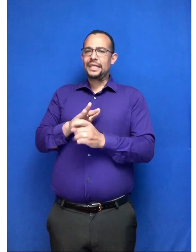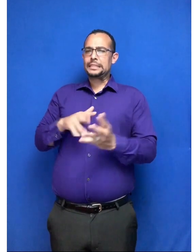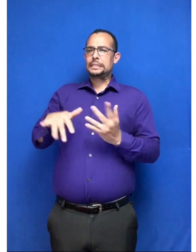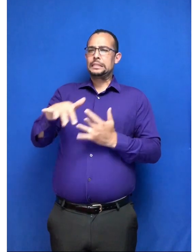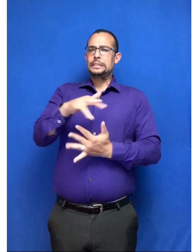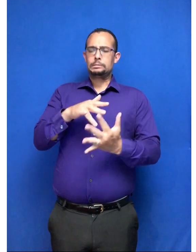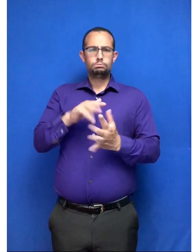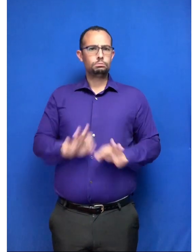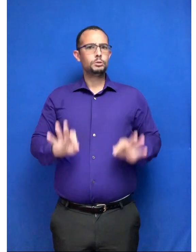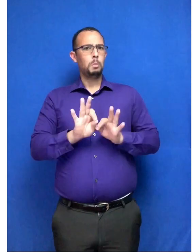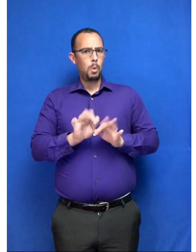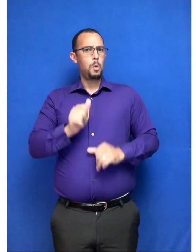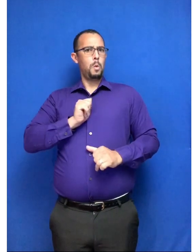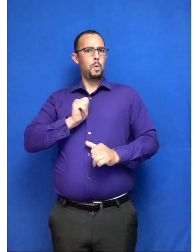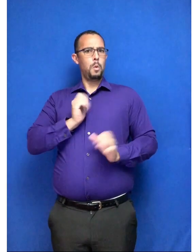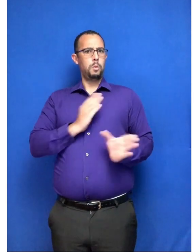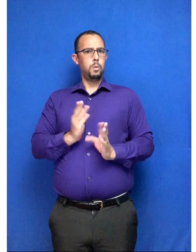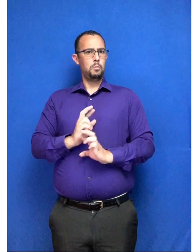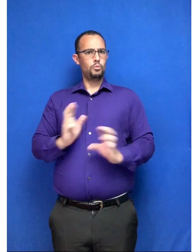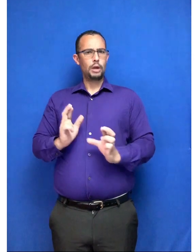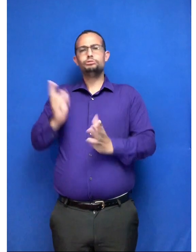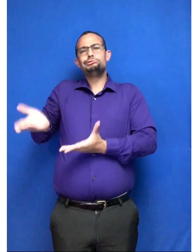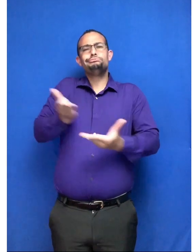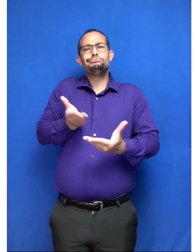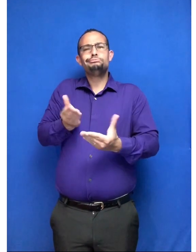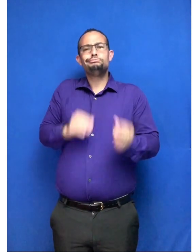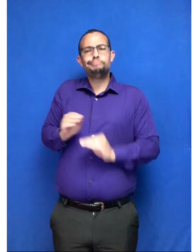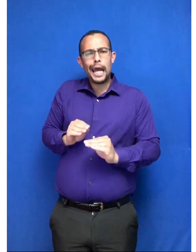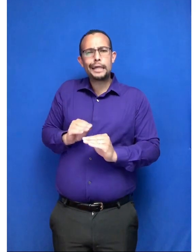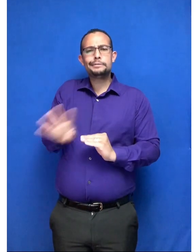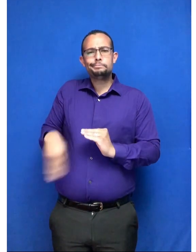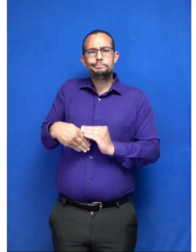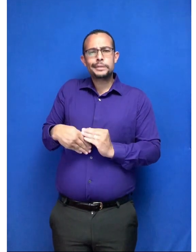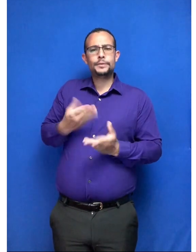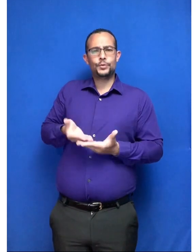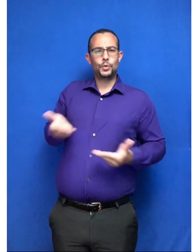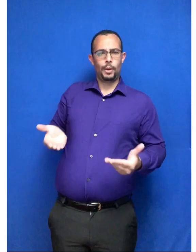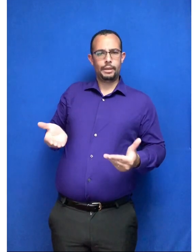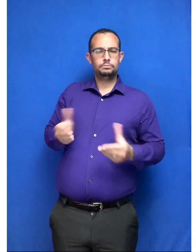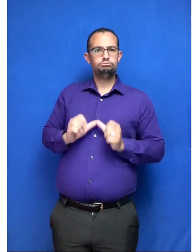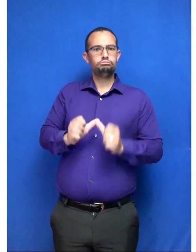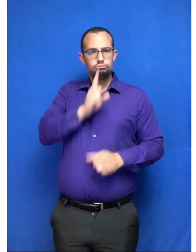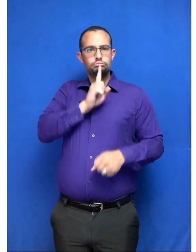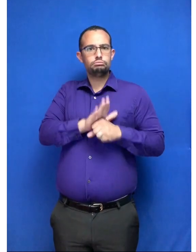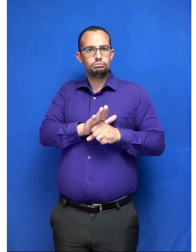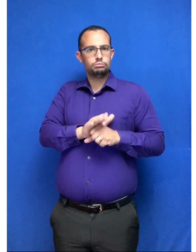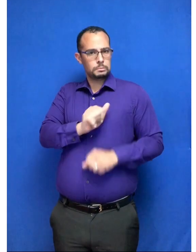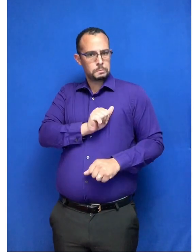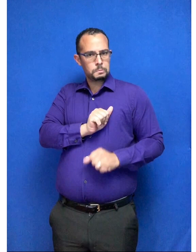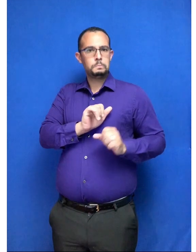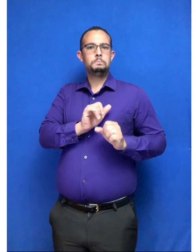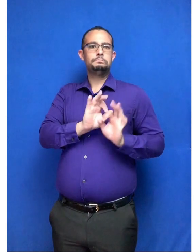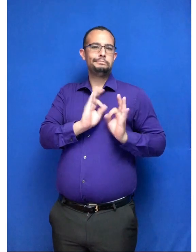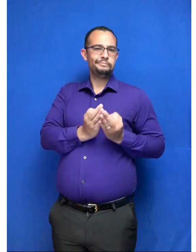is important that you are prepared and you bring some additional equipment with you to keep yourself and your family